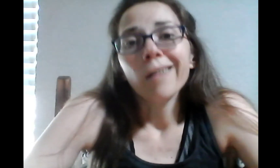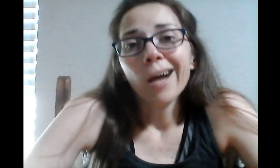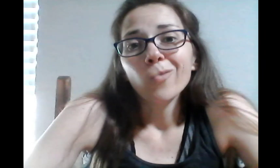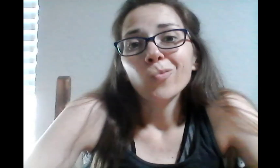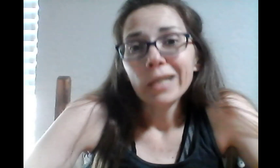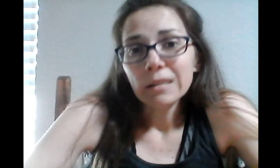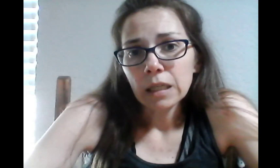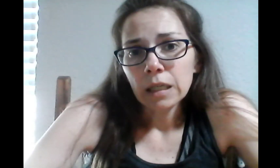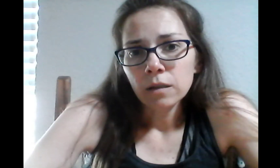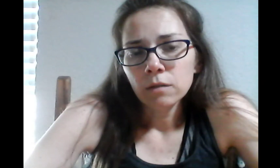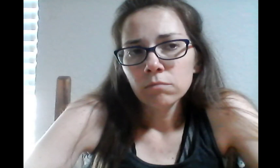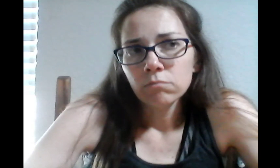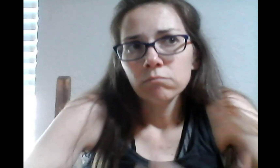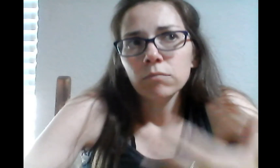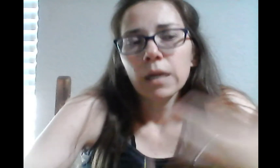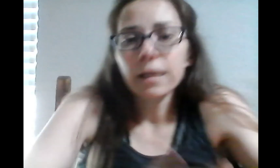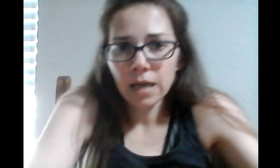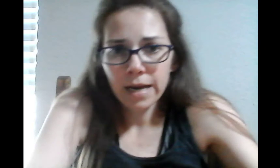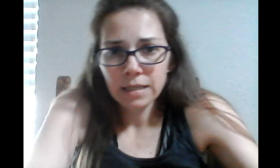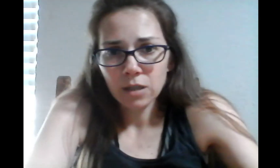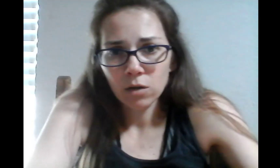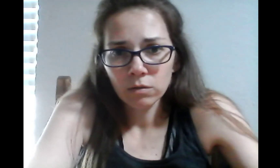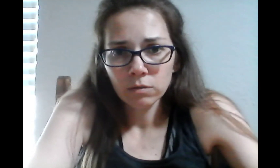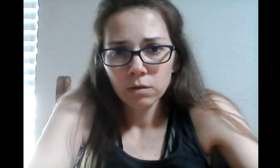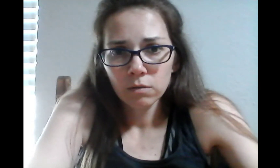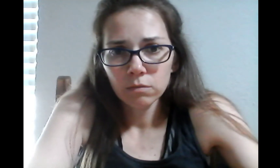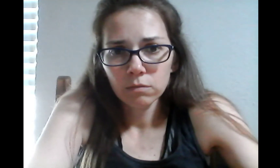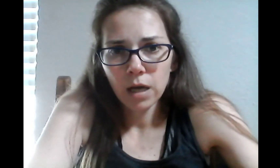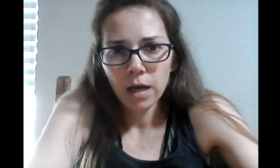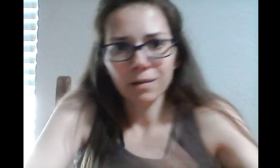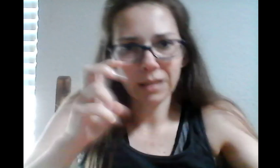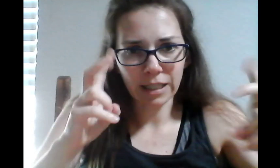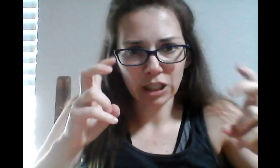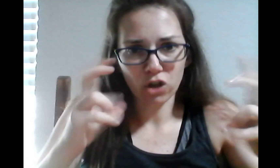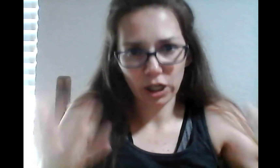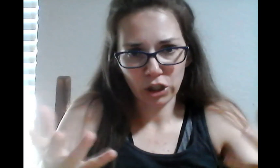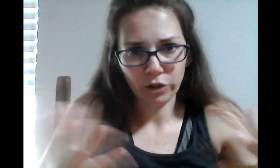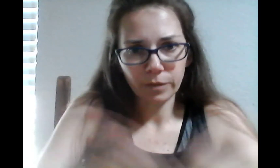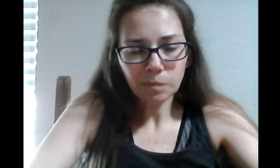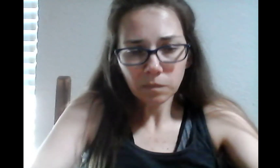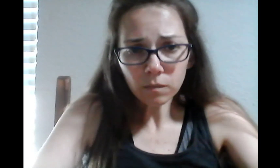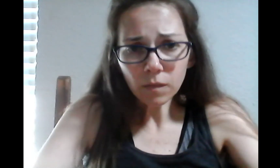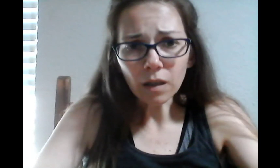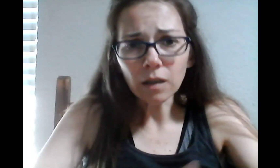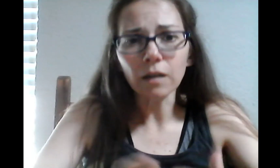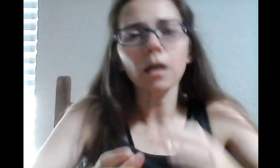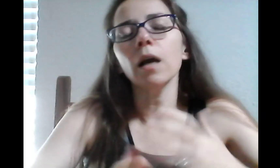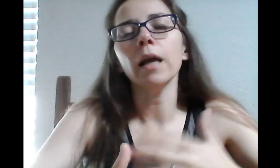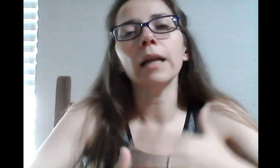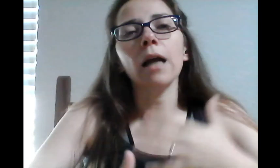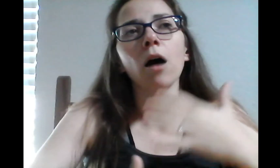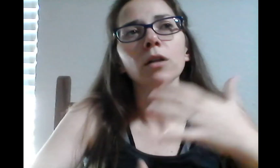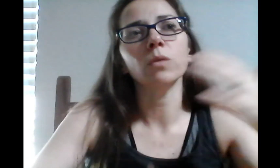not really in the ASL sentence structure. It also is